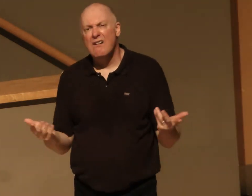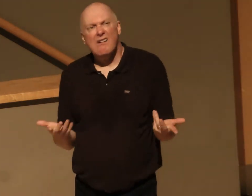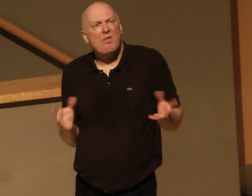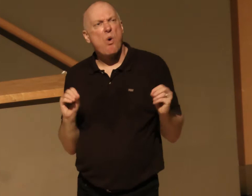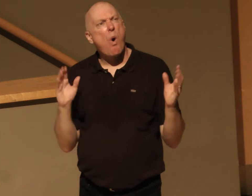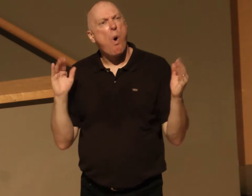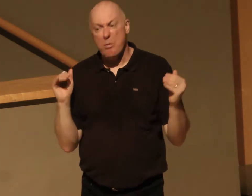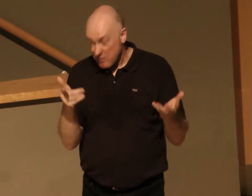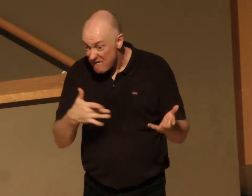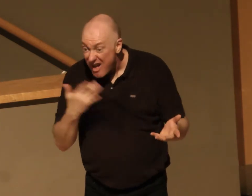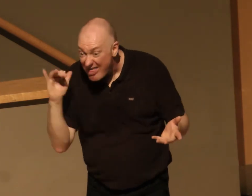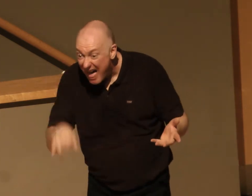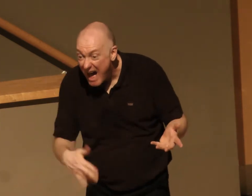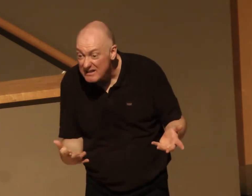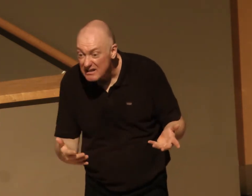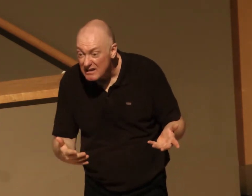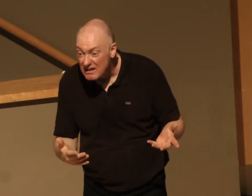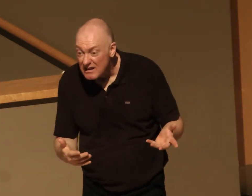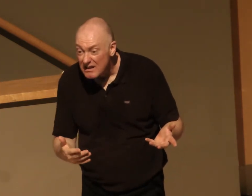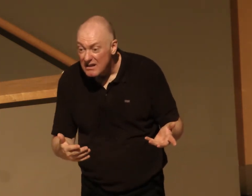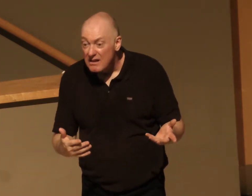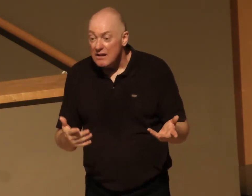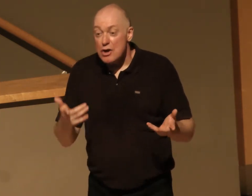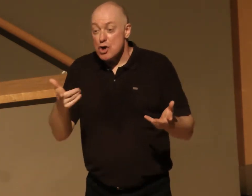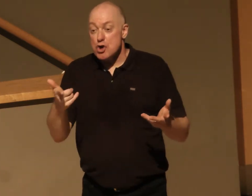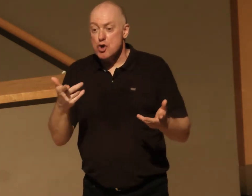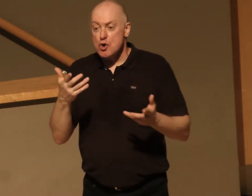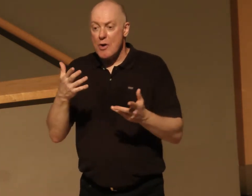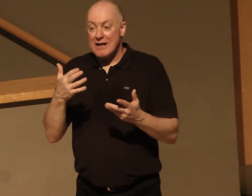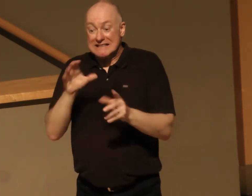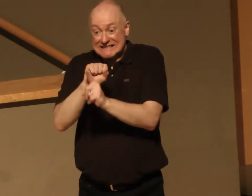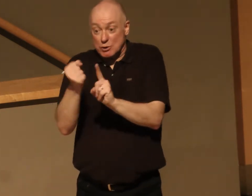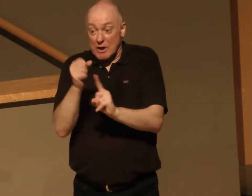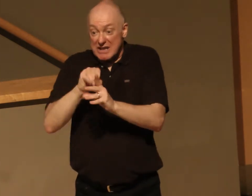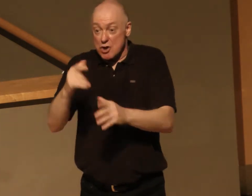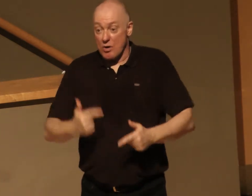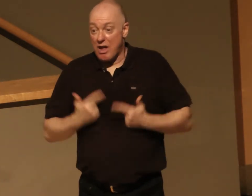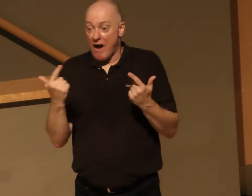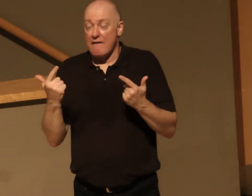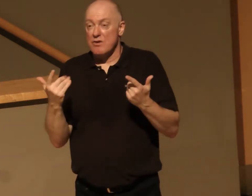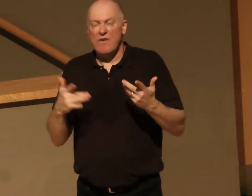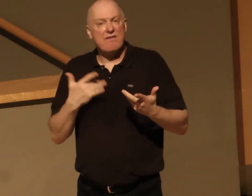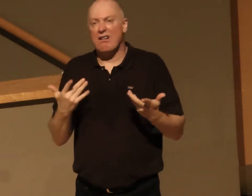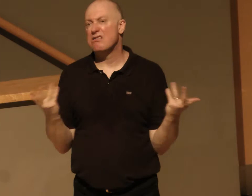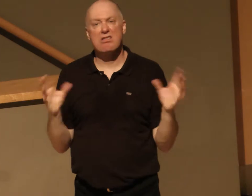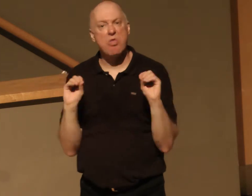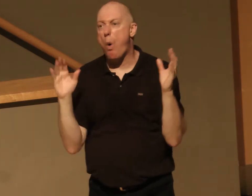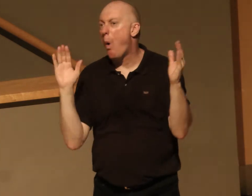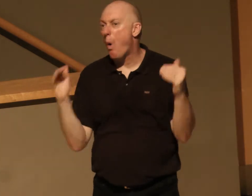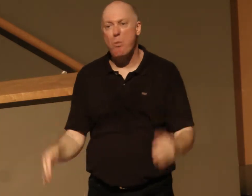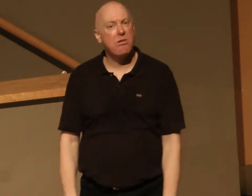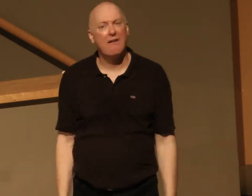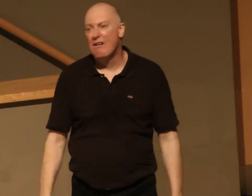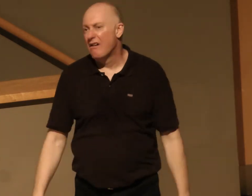Have you ever felt that you're crushed by the weight of circumstances around you that you can't seem to find your way through?